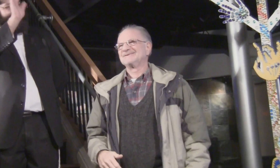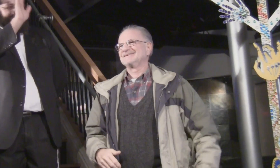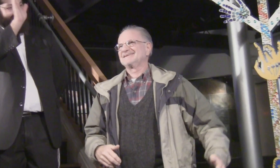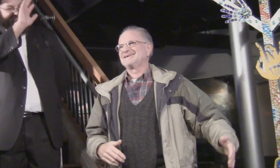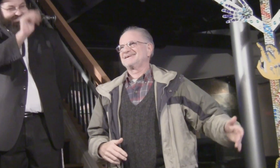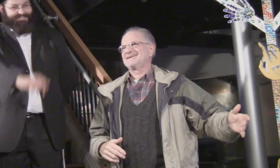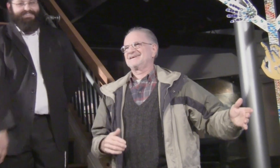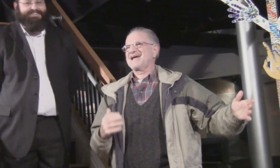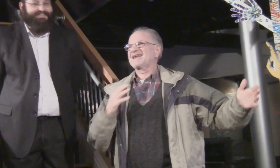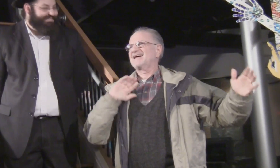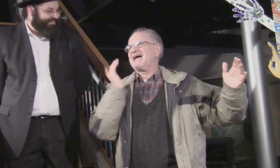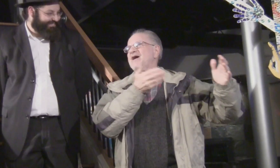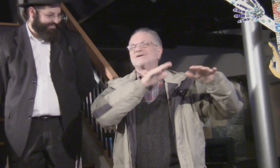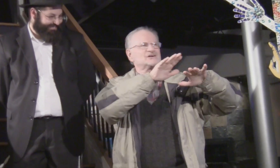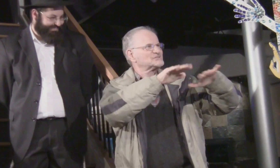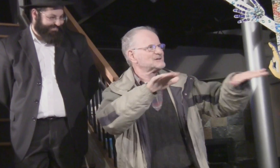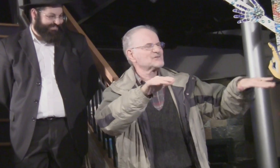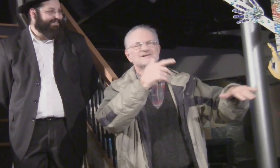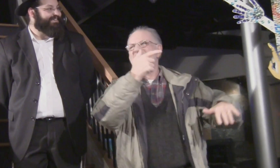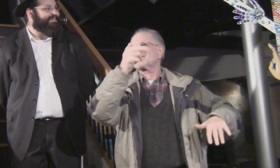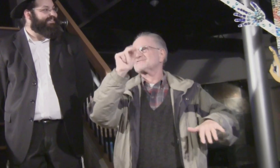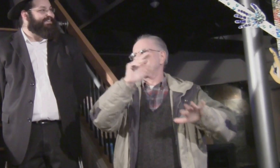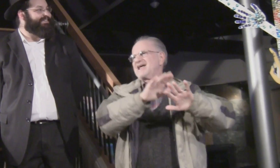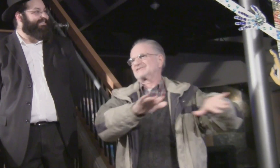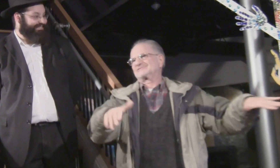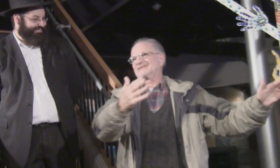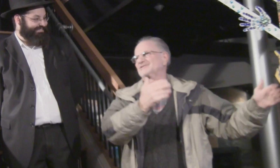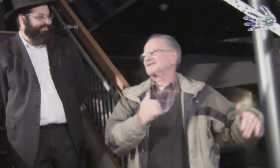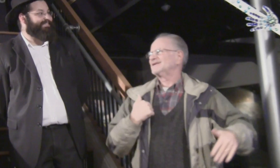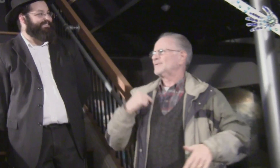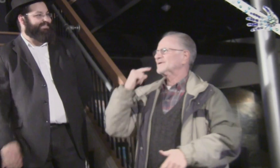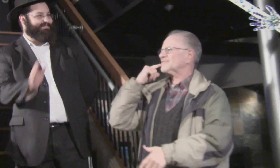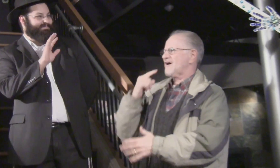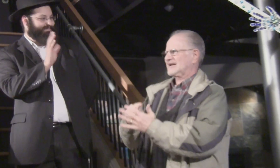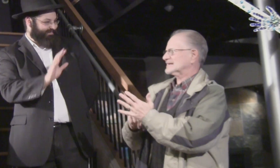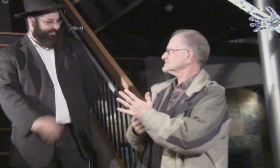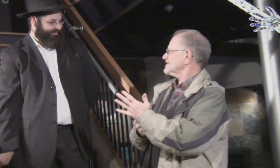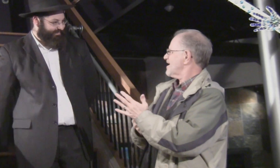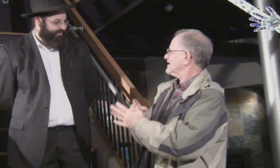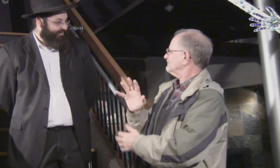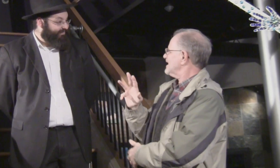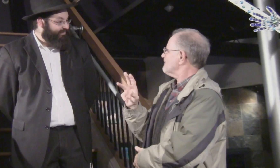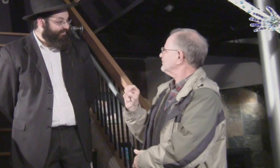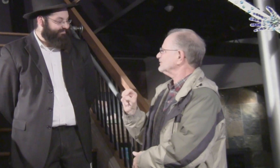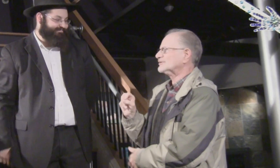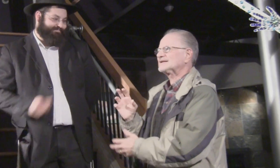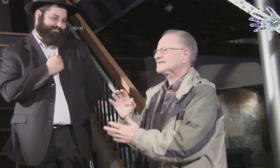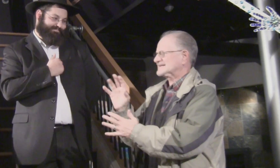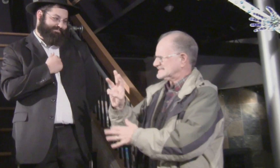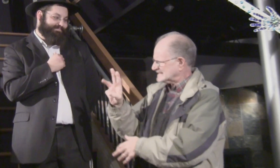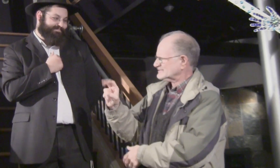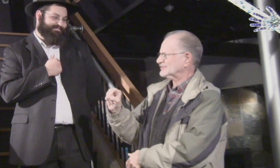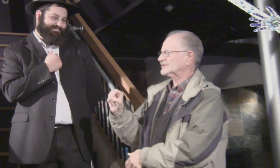hello, hello. Yes, and our children and our grandchildren are here, but really, I thought this started